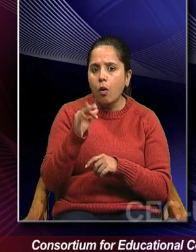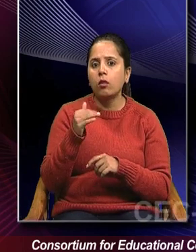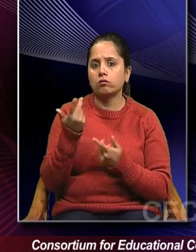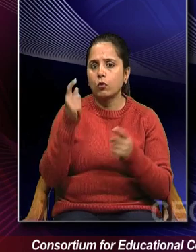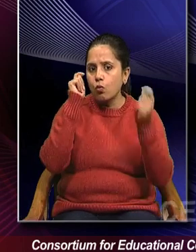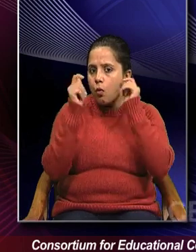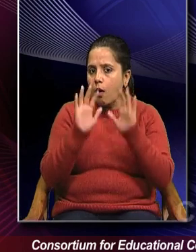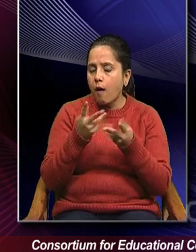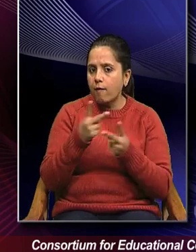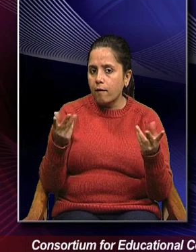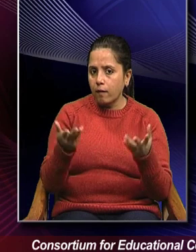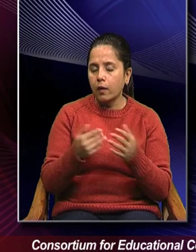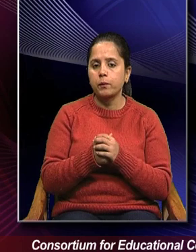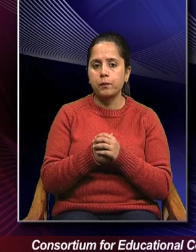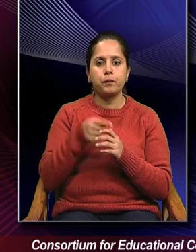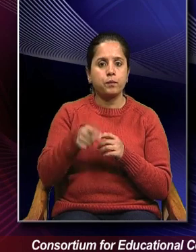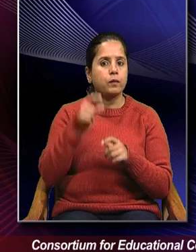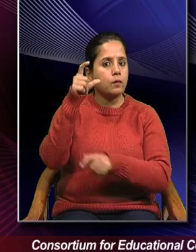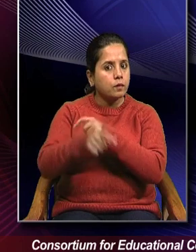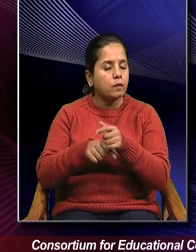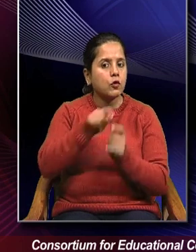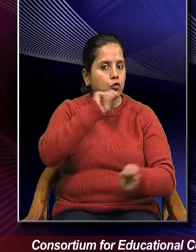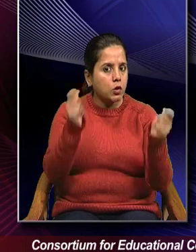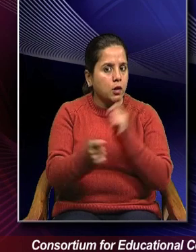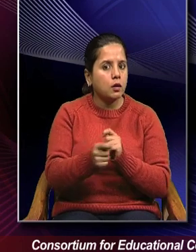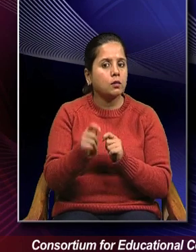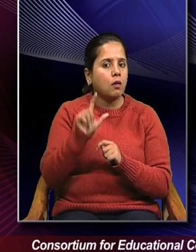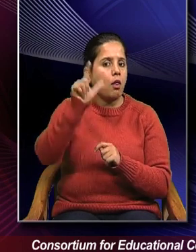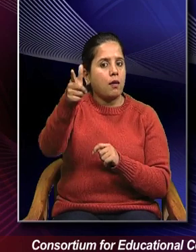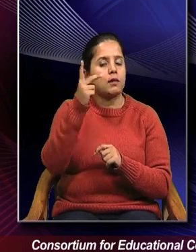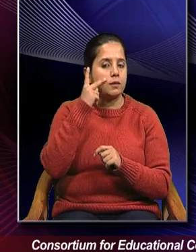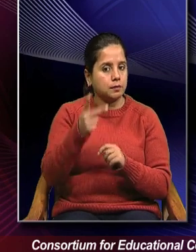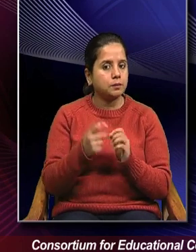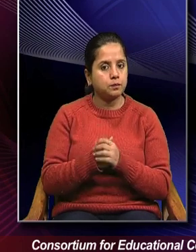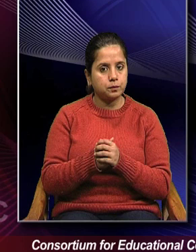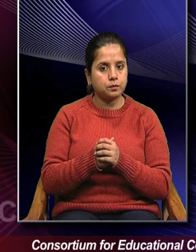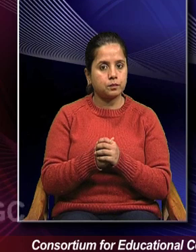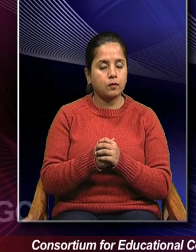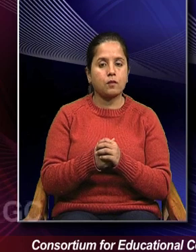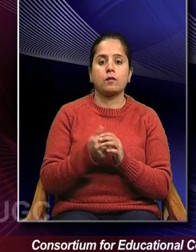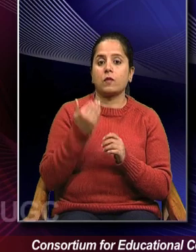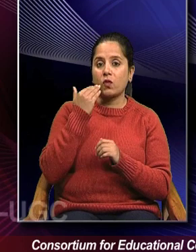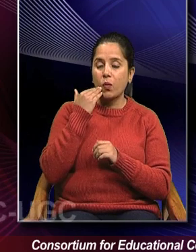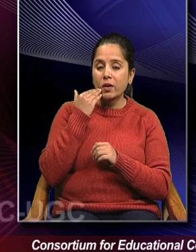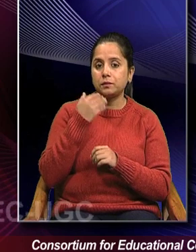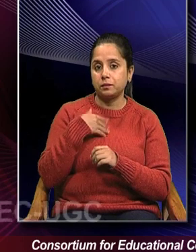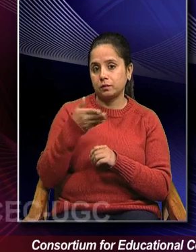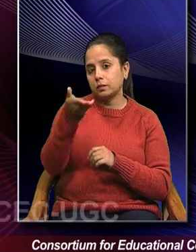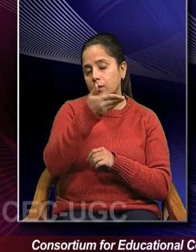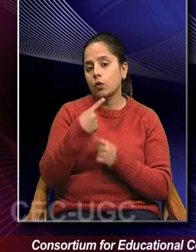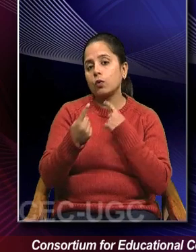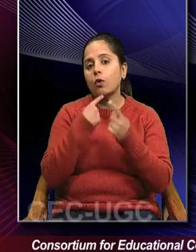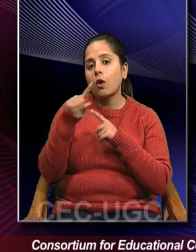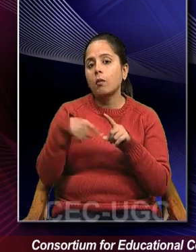in terms of the industrial revolution later. And when we talk about